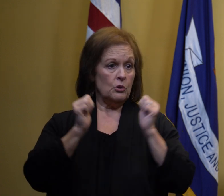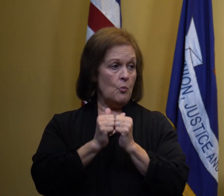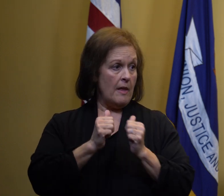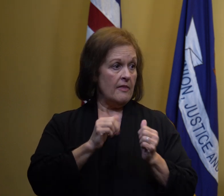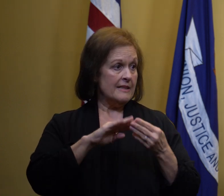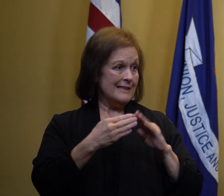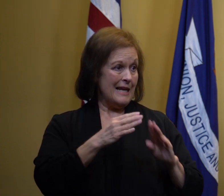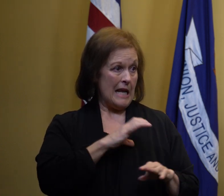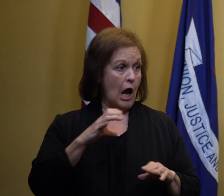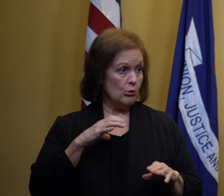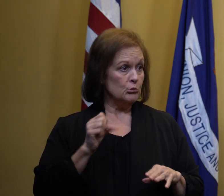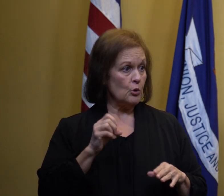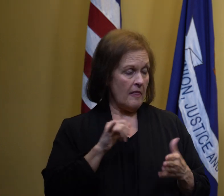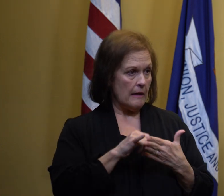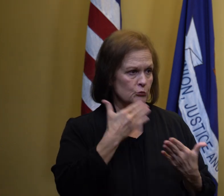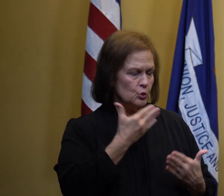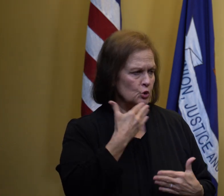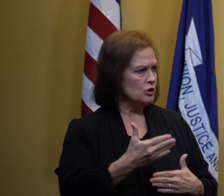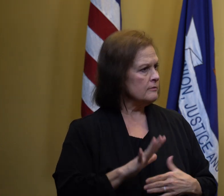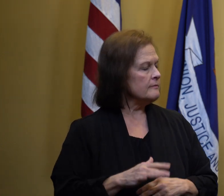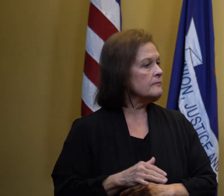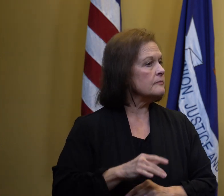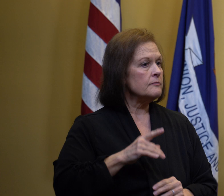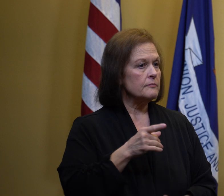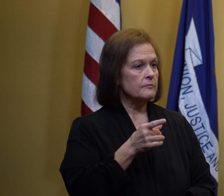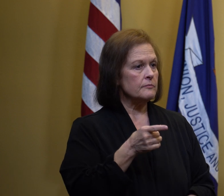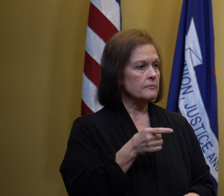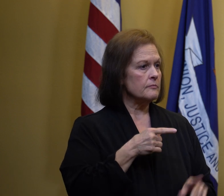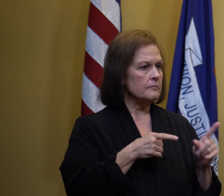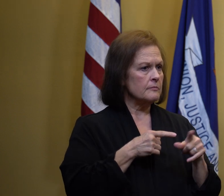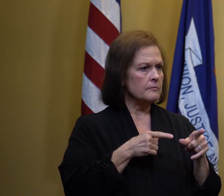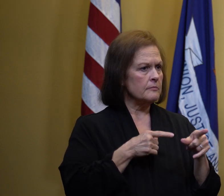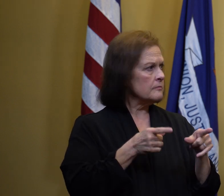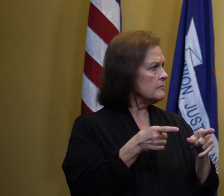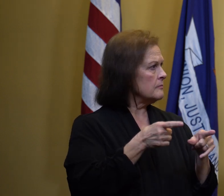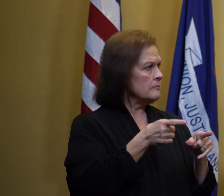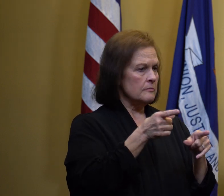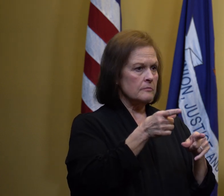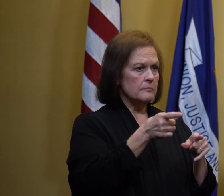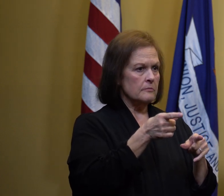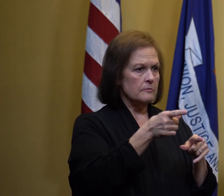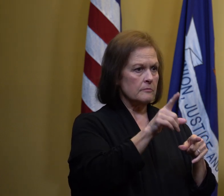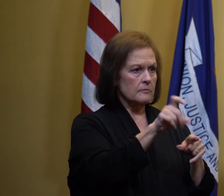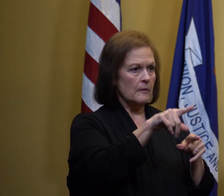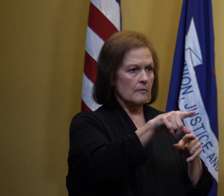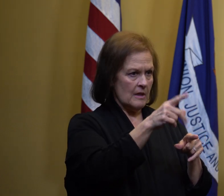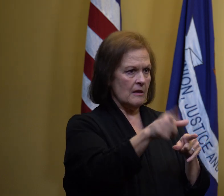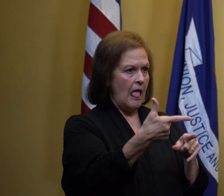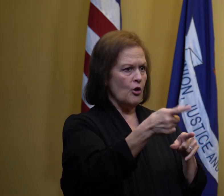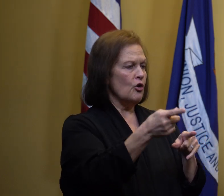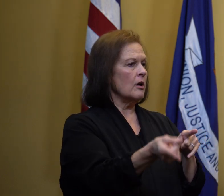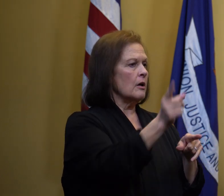council. So that gives me great hope. Axios, do you have a question? Oh, I'm sorry, I think you was asking. I'll get with her